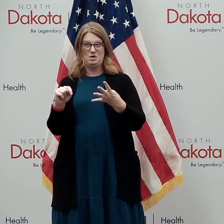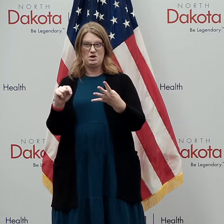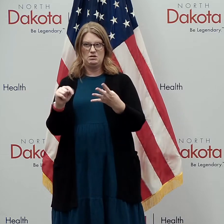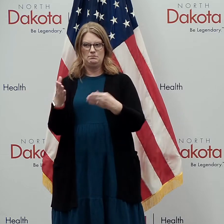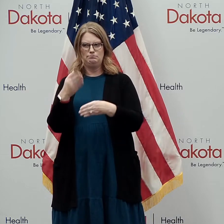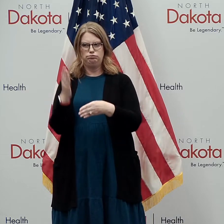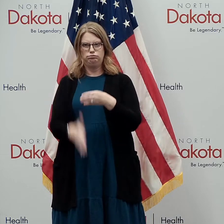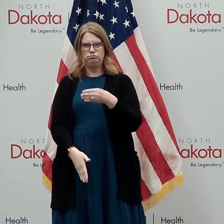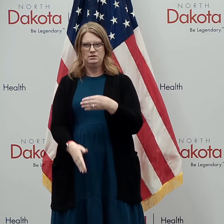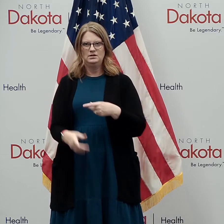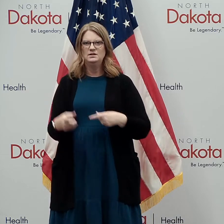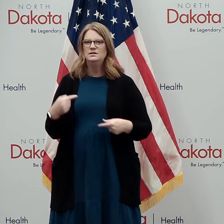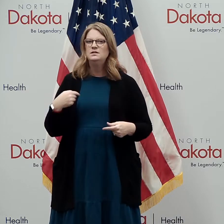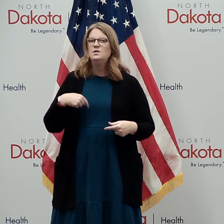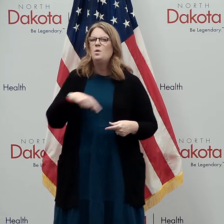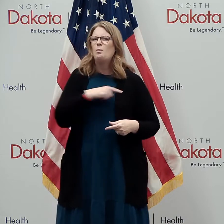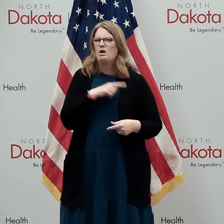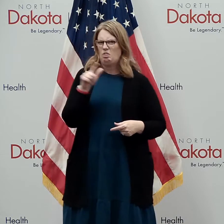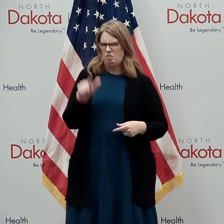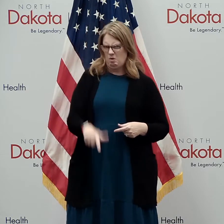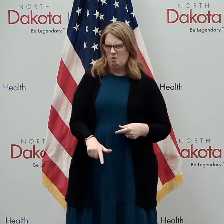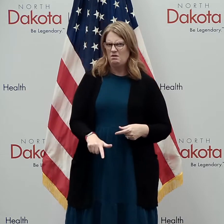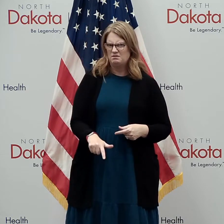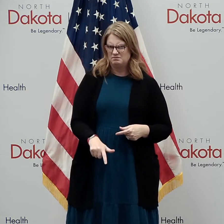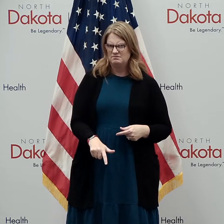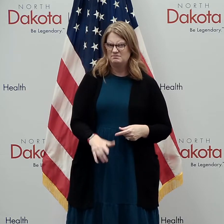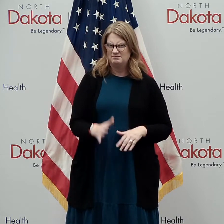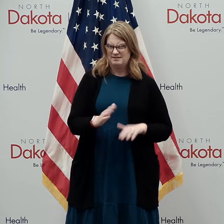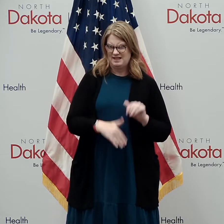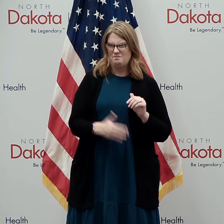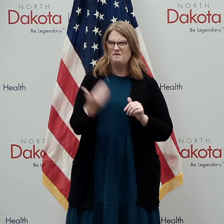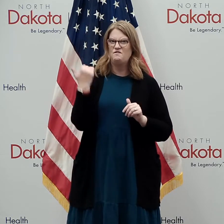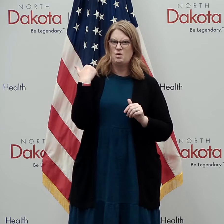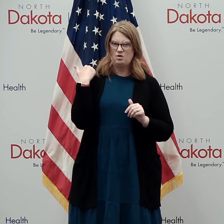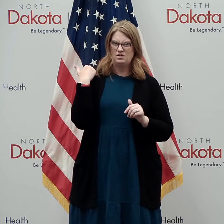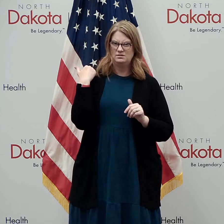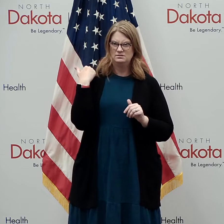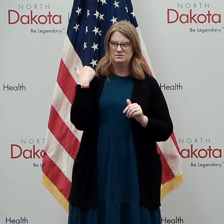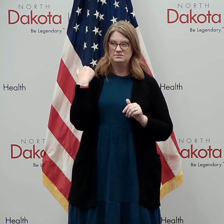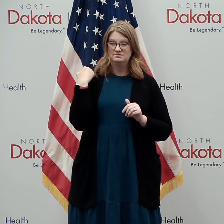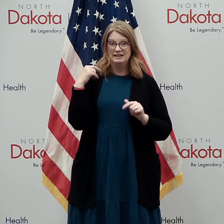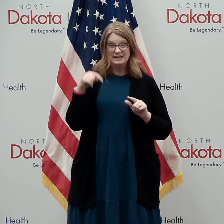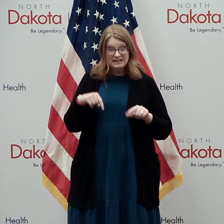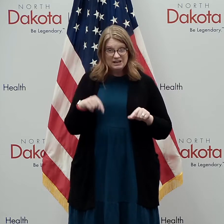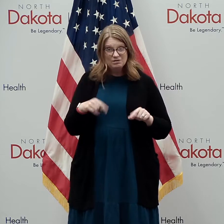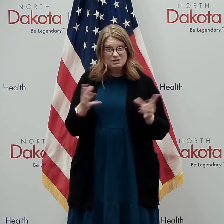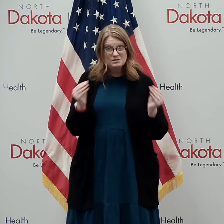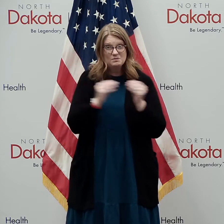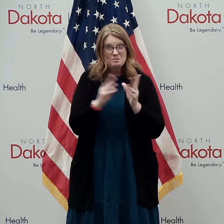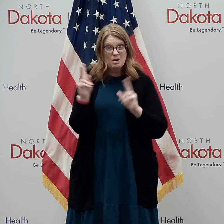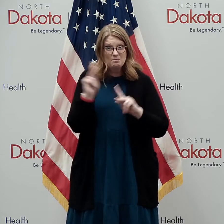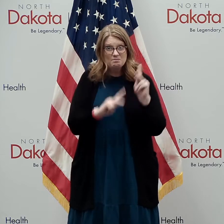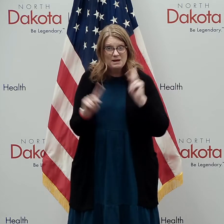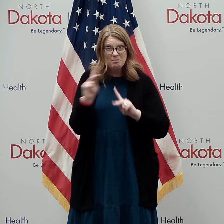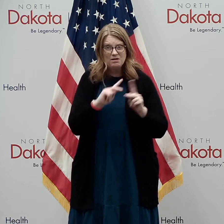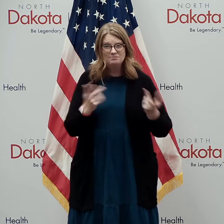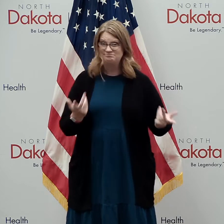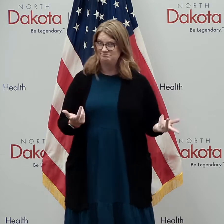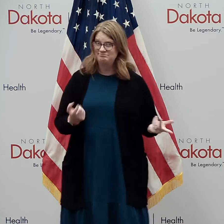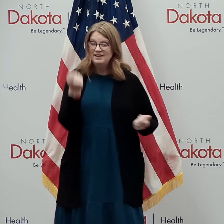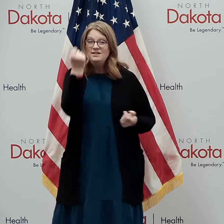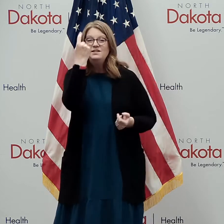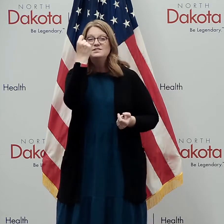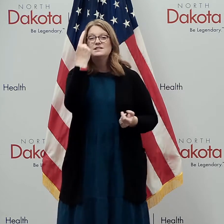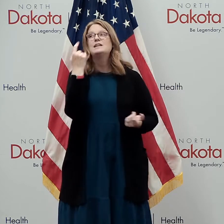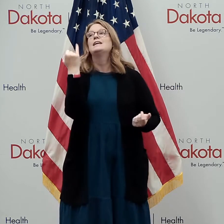below the national average. We're lower than we were in the 2010 average, and we've got a lot more people than we did. And I think I've said this before, but if